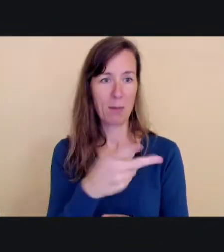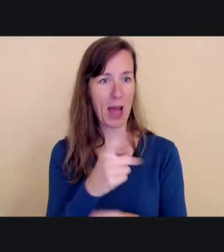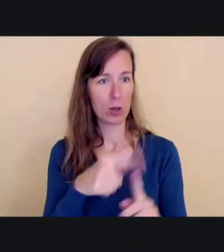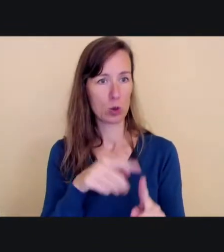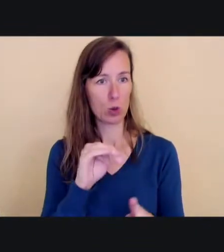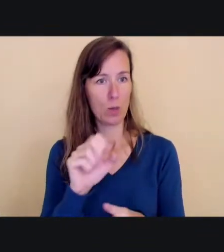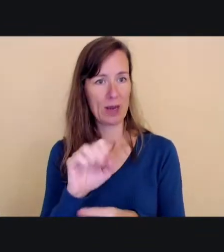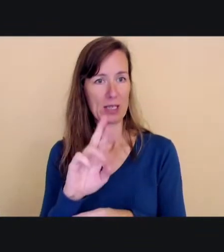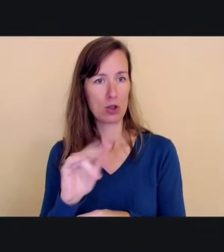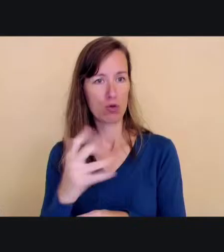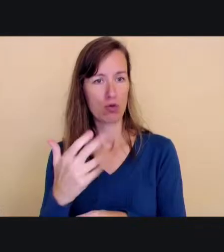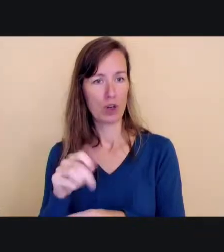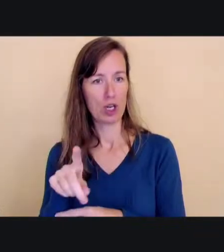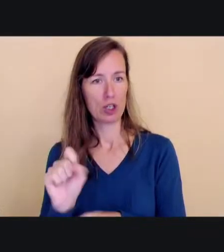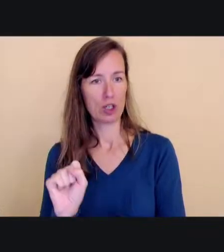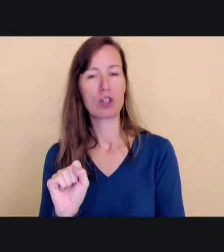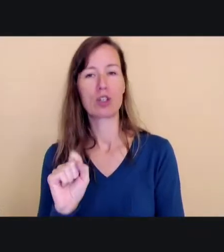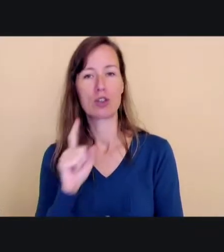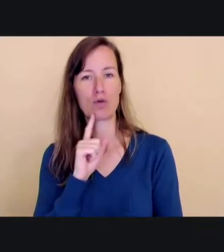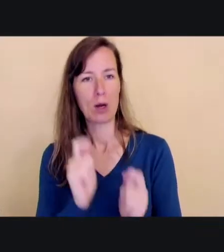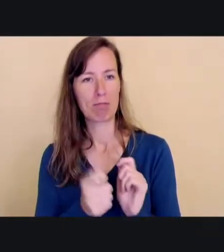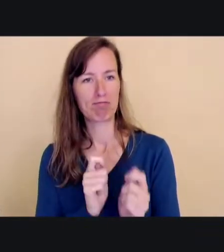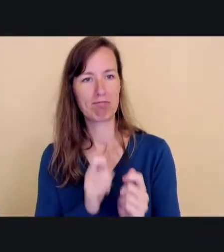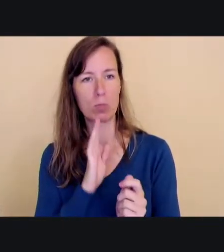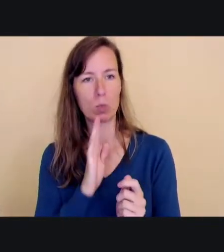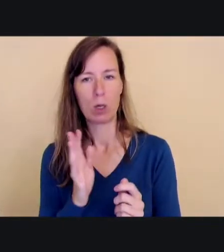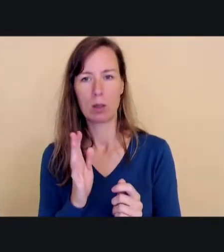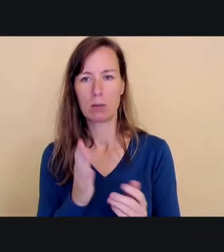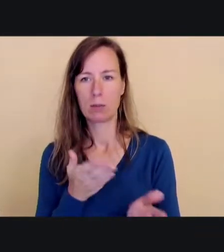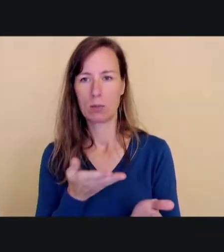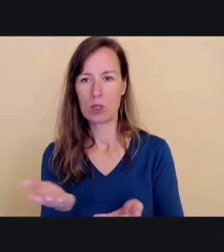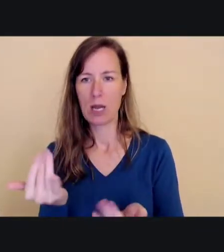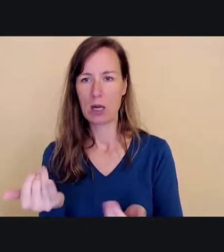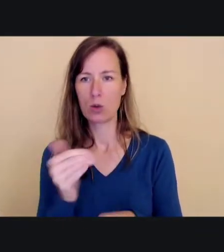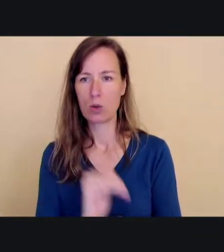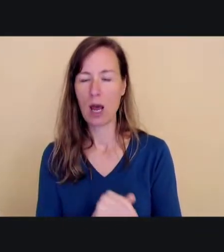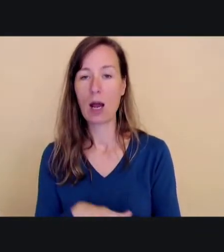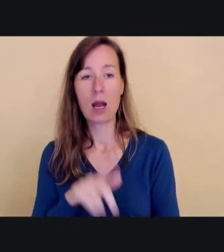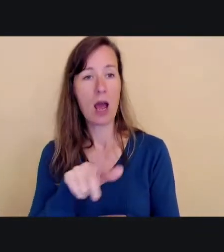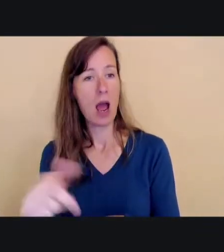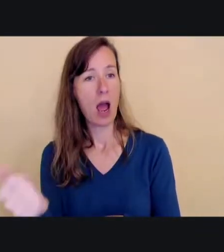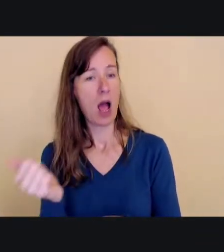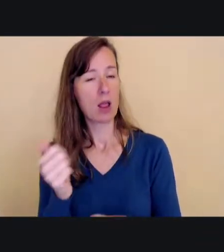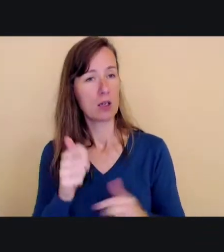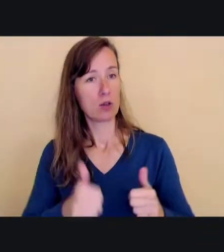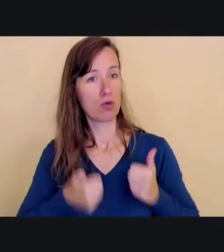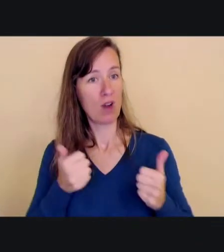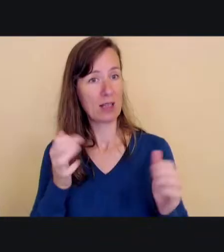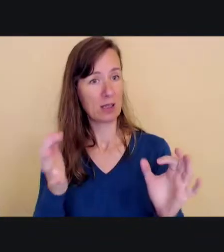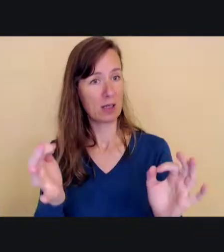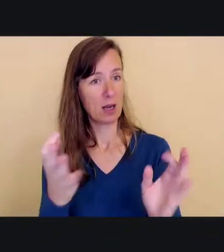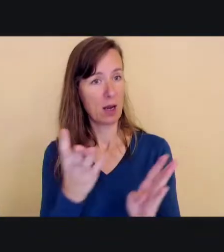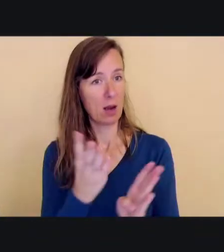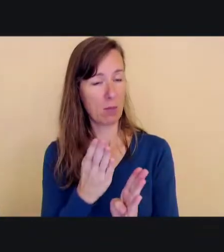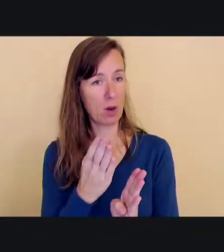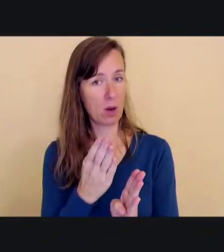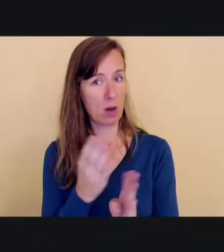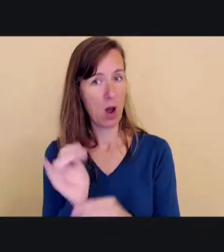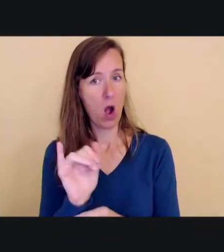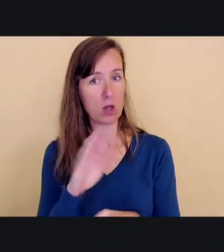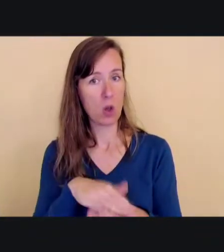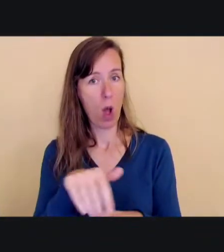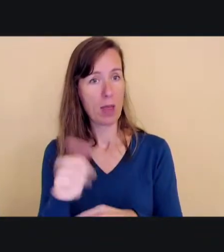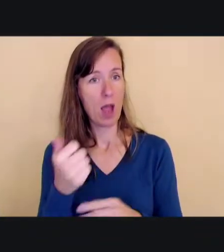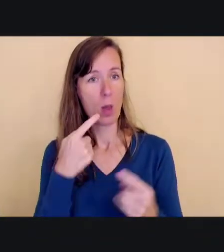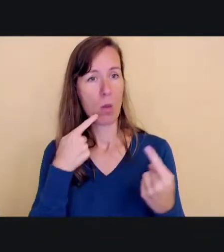Yeah. Is there any comments from the council? Any resident input? I should have asked for resident input on the Indigenous Peoples